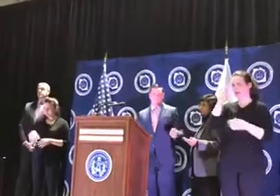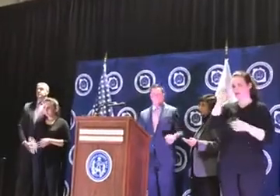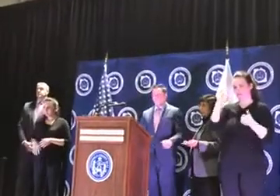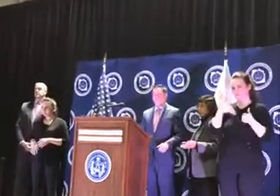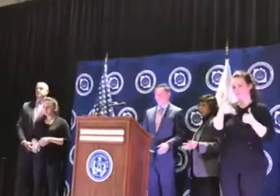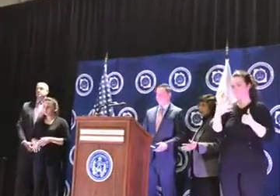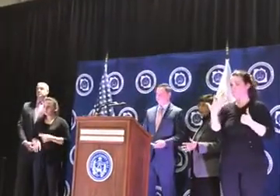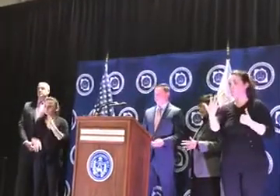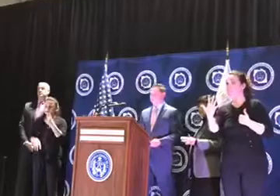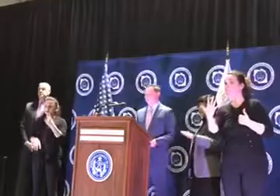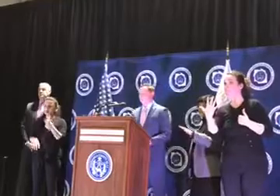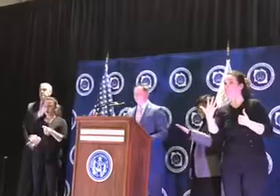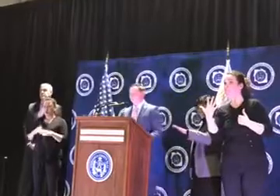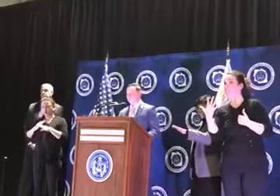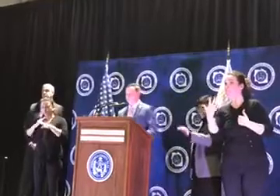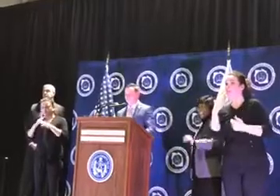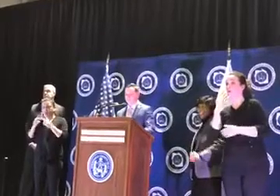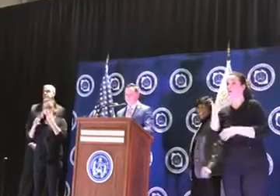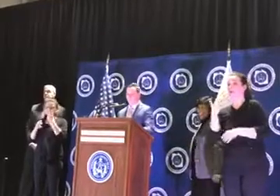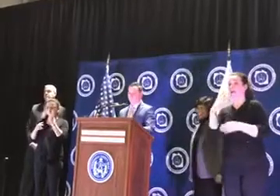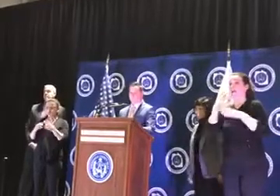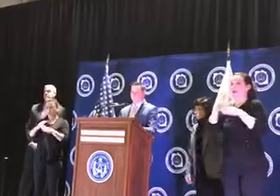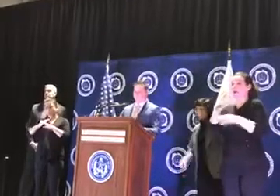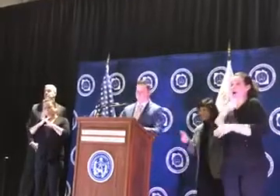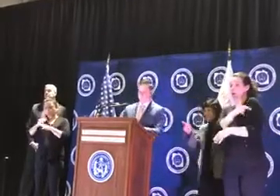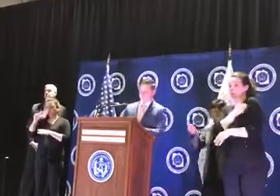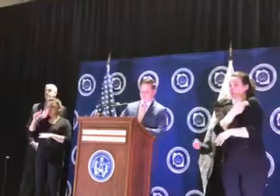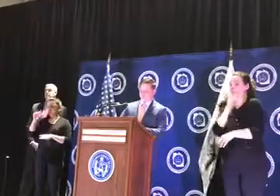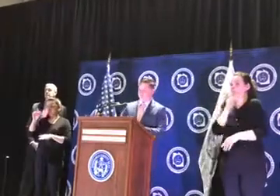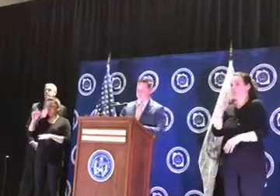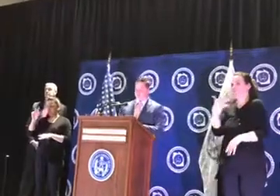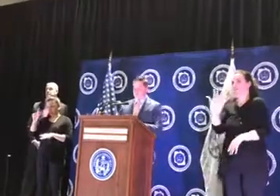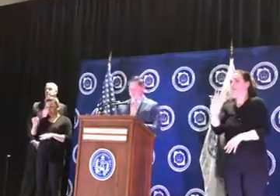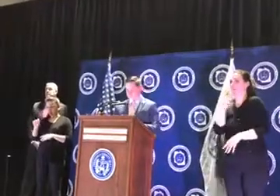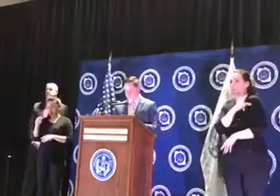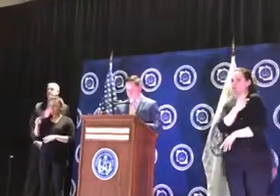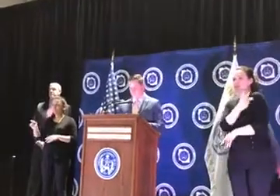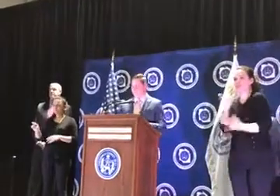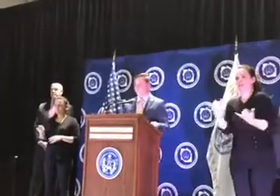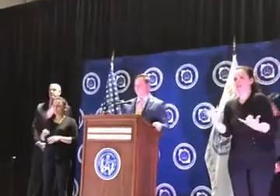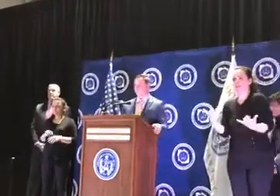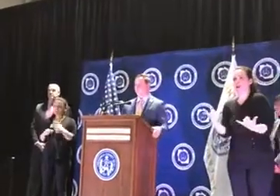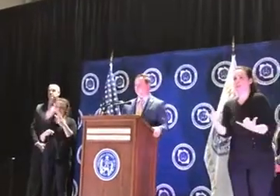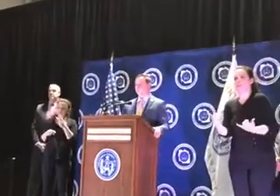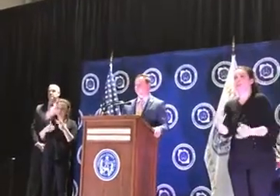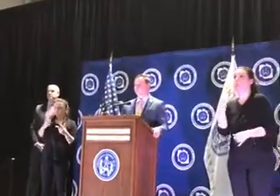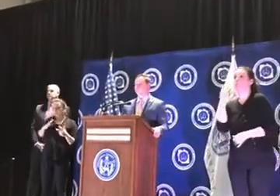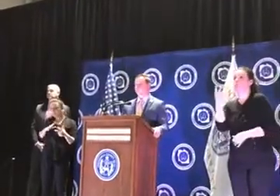critical we have, and 3 is good. I'm using your word today.